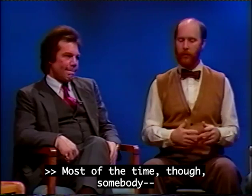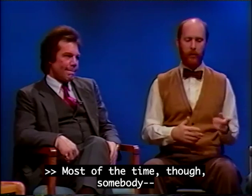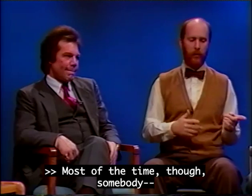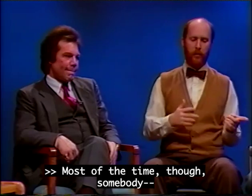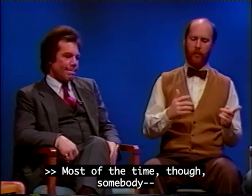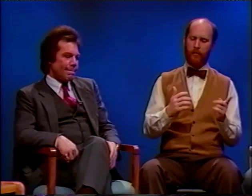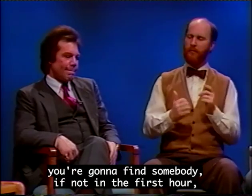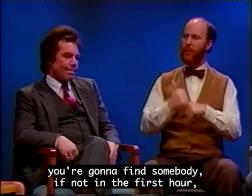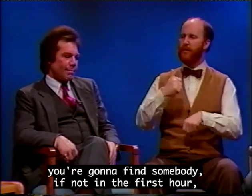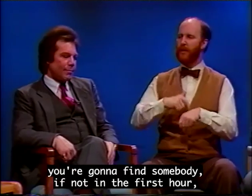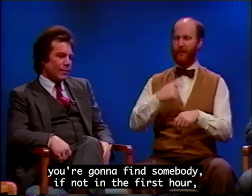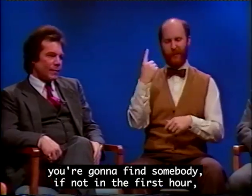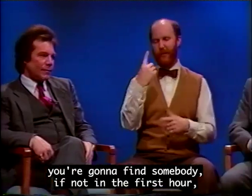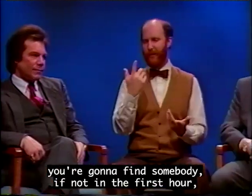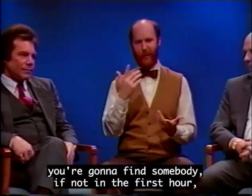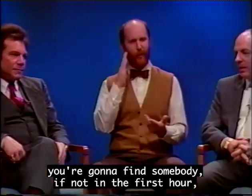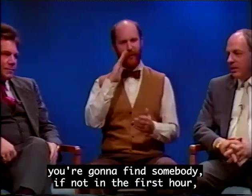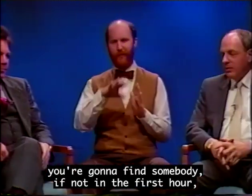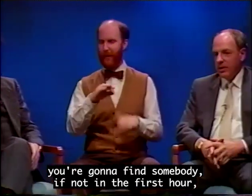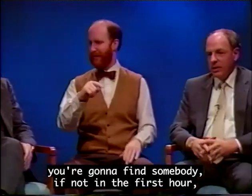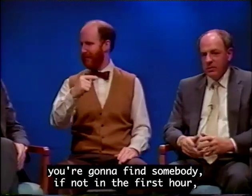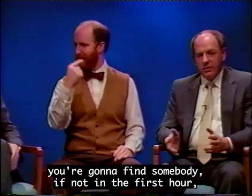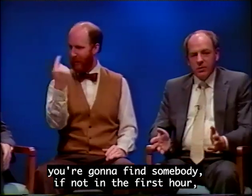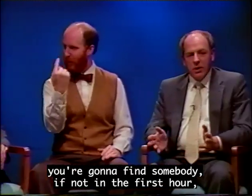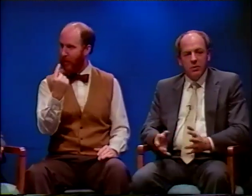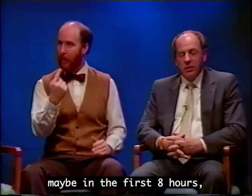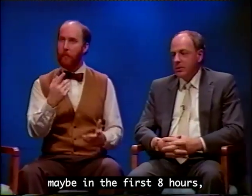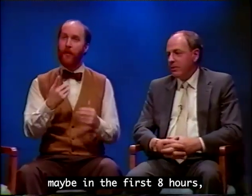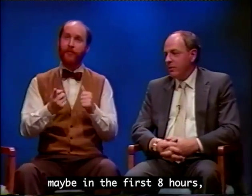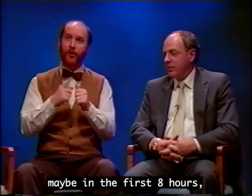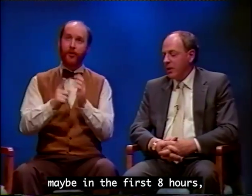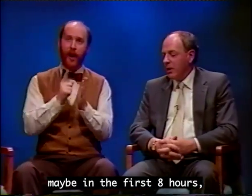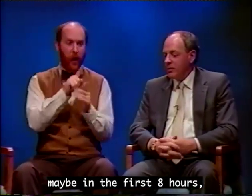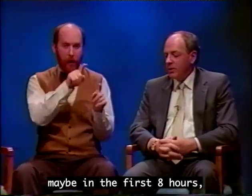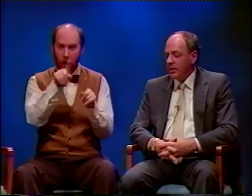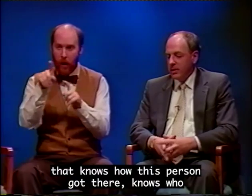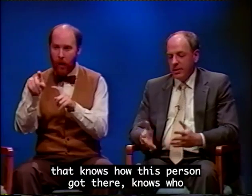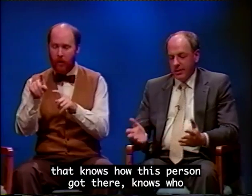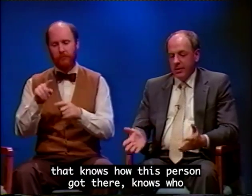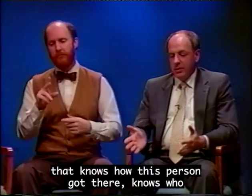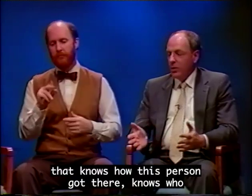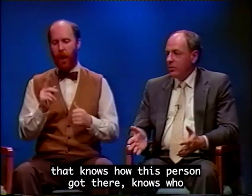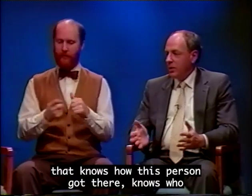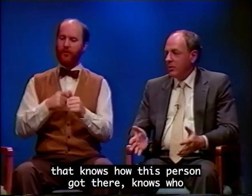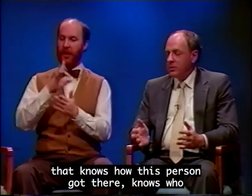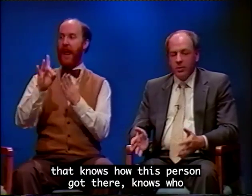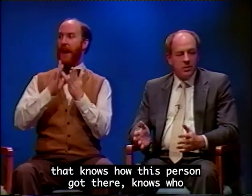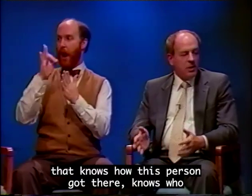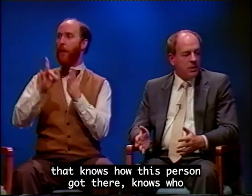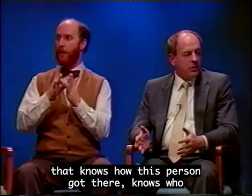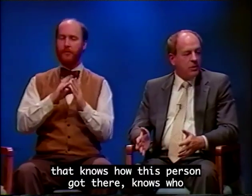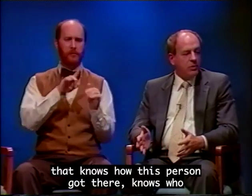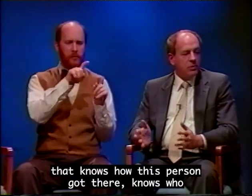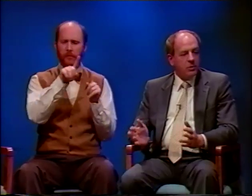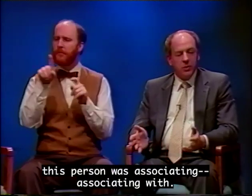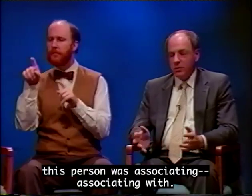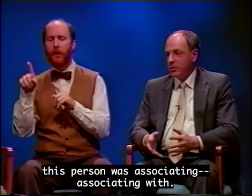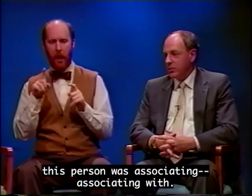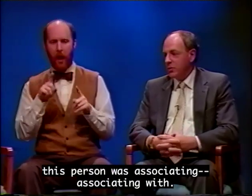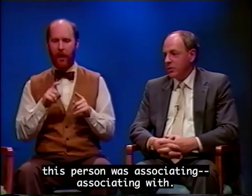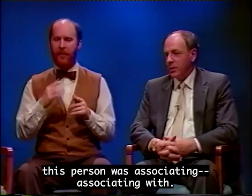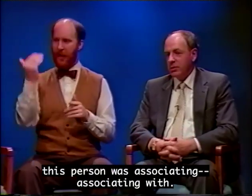Most of the time, though, you're going to find somebody, if not in the first hour, maybe in the first 8 hours, that knows how this person got there, knows who